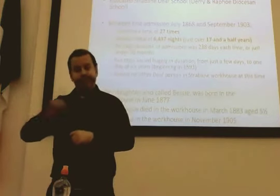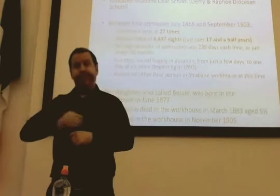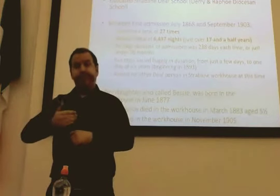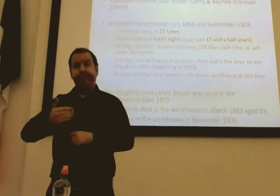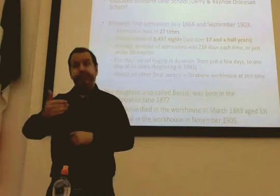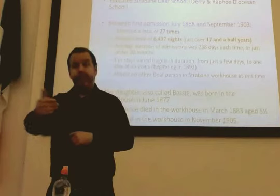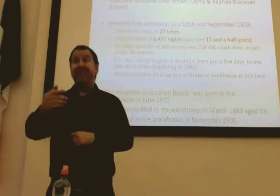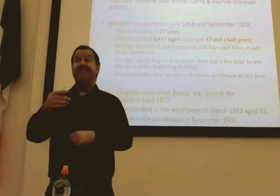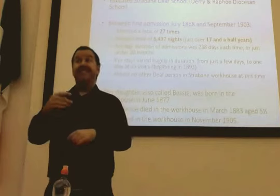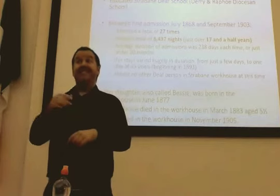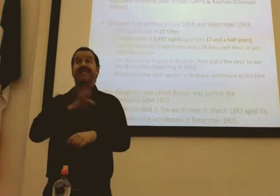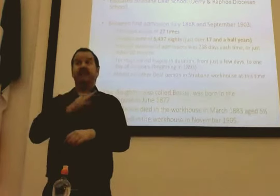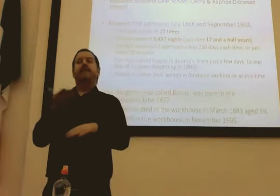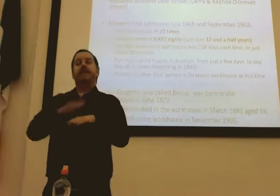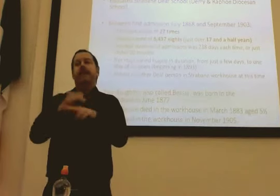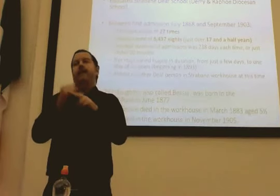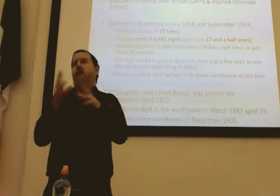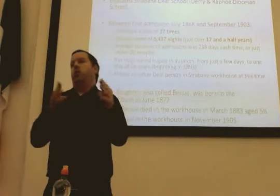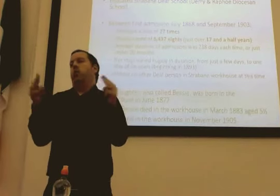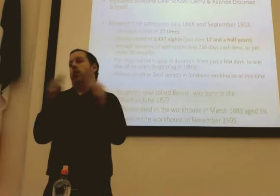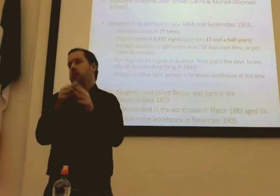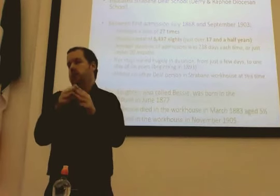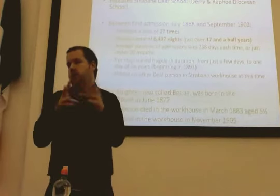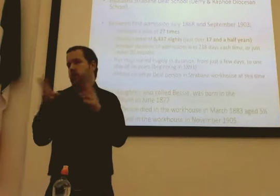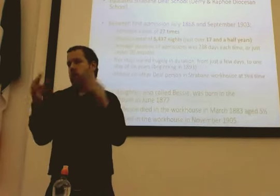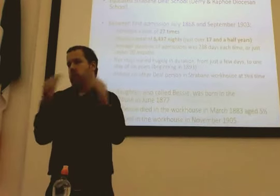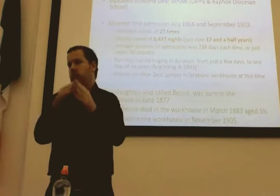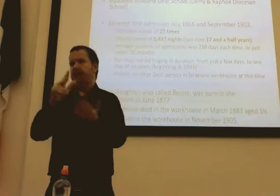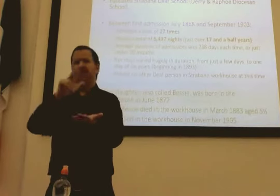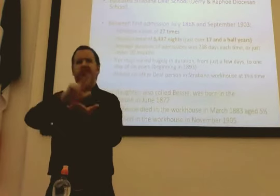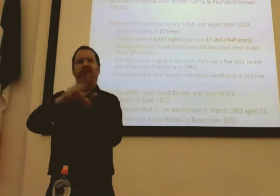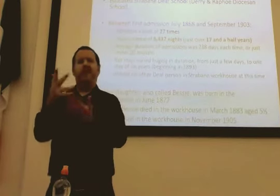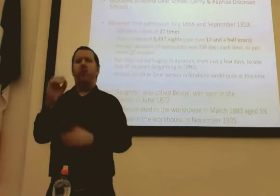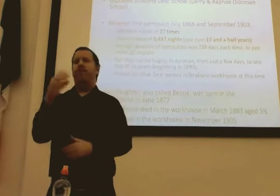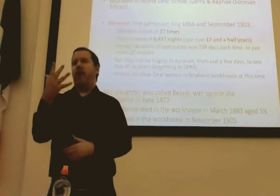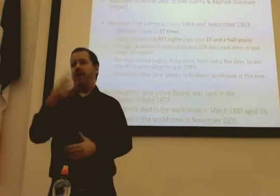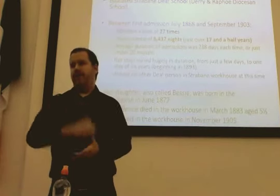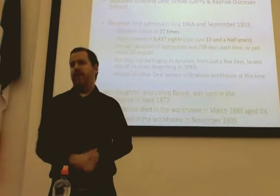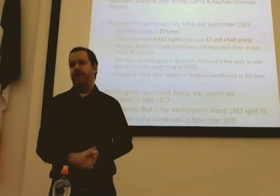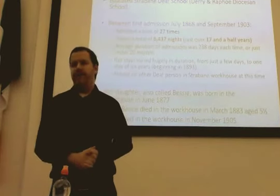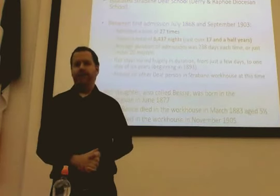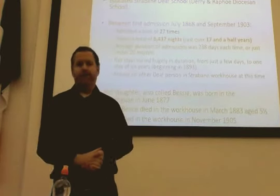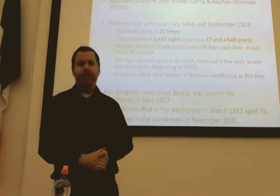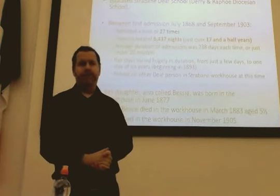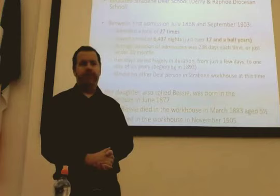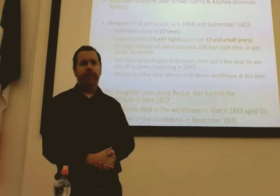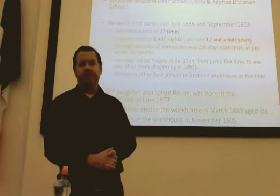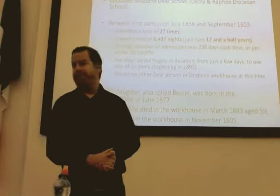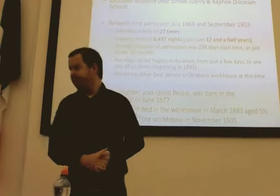But after that, she still came and went from the workhouse throughout her life, and then she died in 1905.